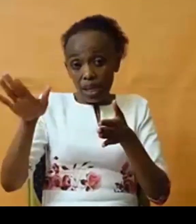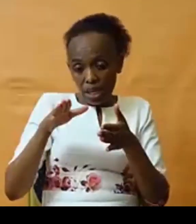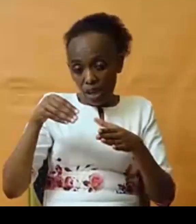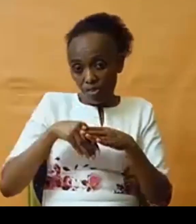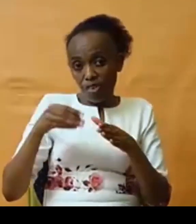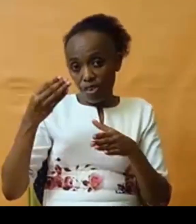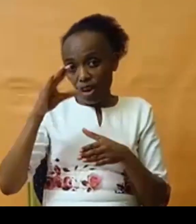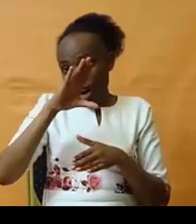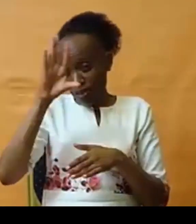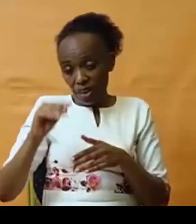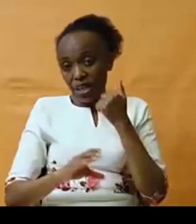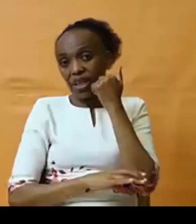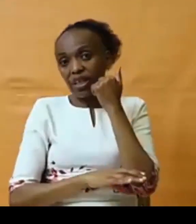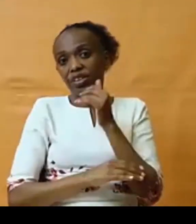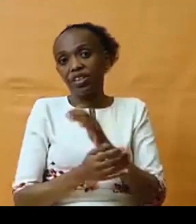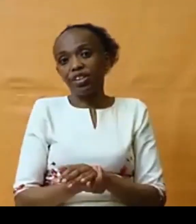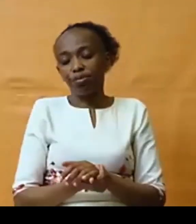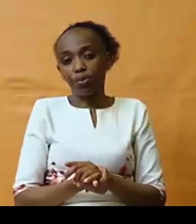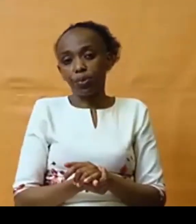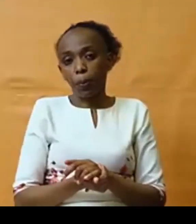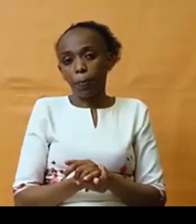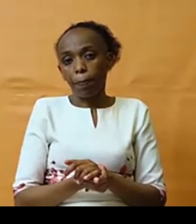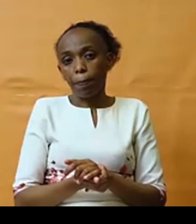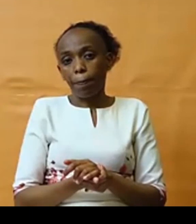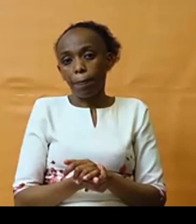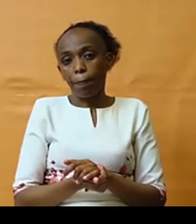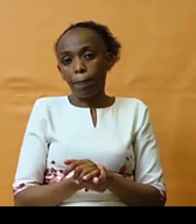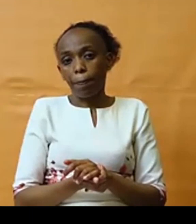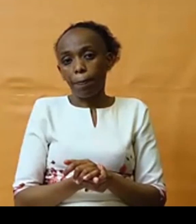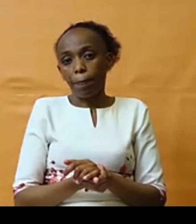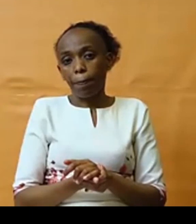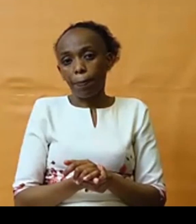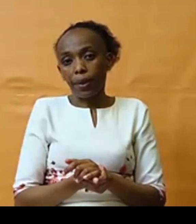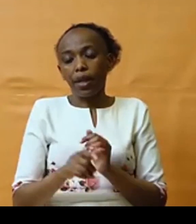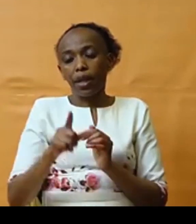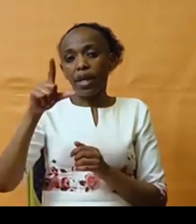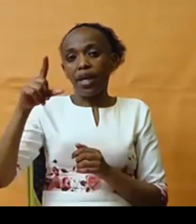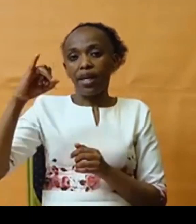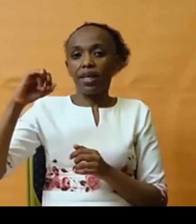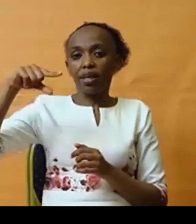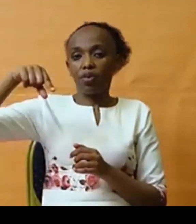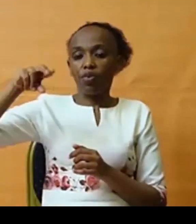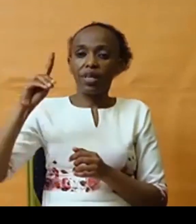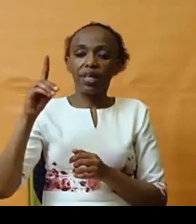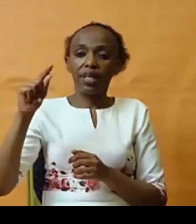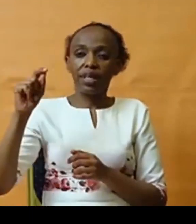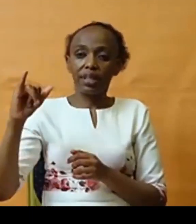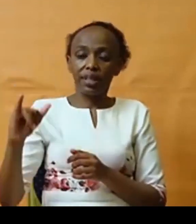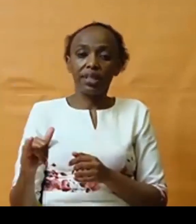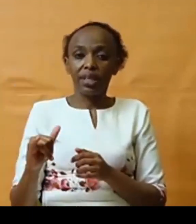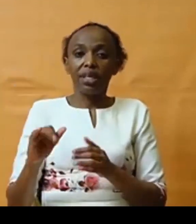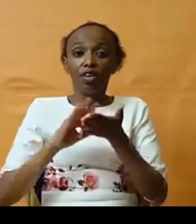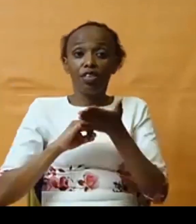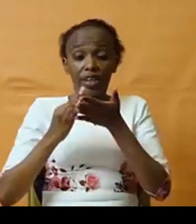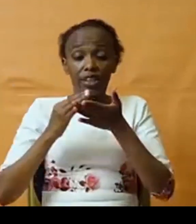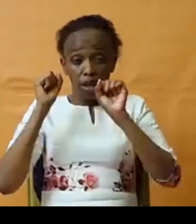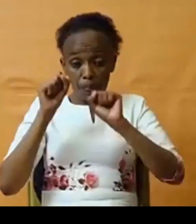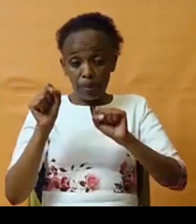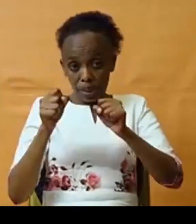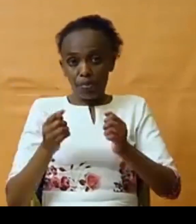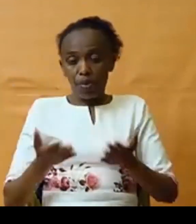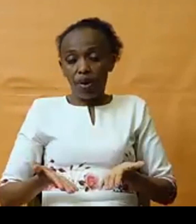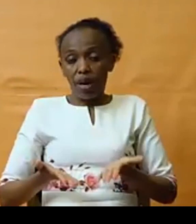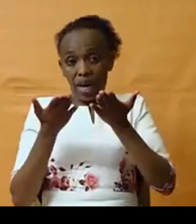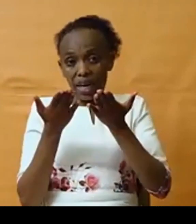African countries. The Liquidity and Sustainability Fund would provide concessional